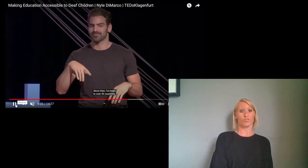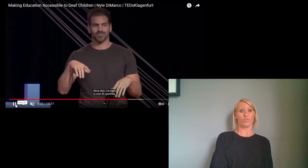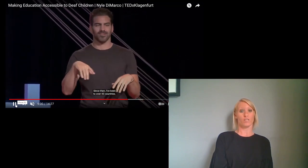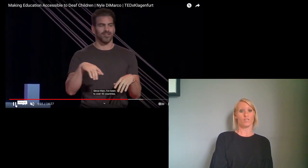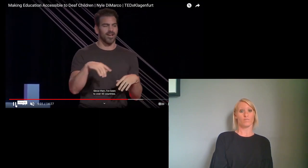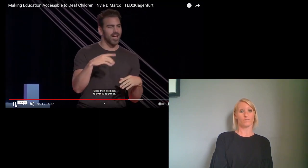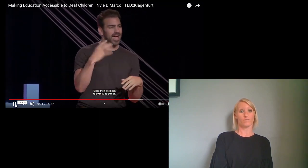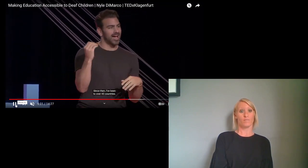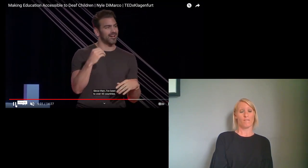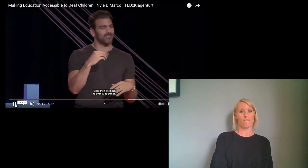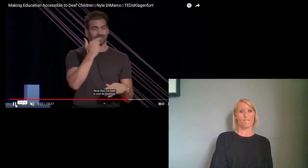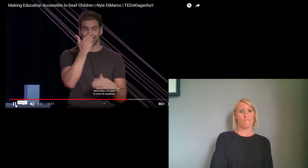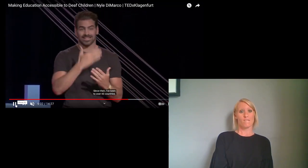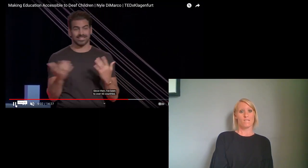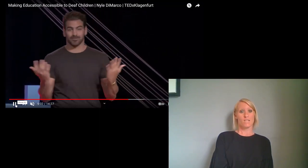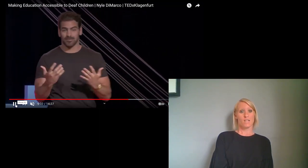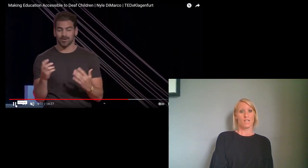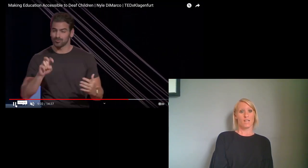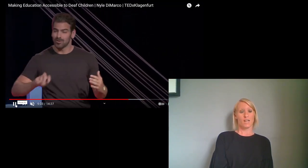different countries.